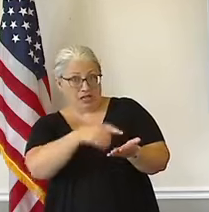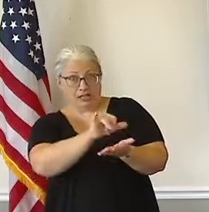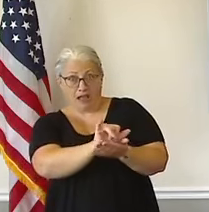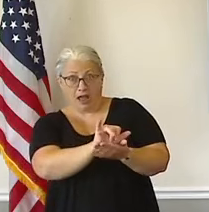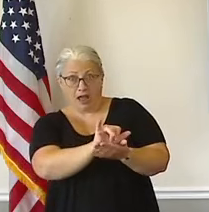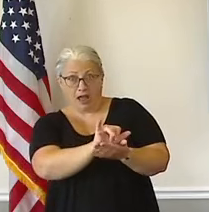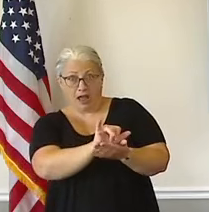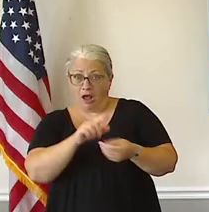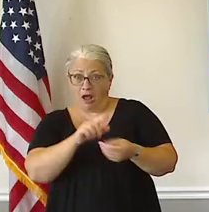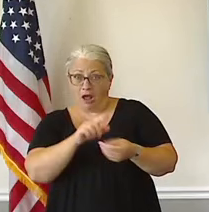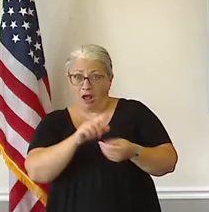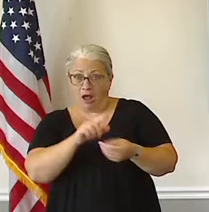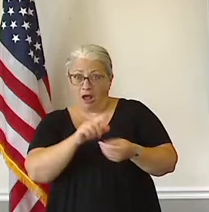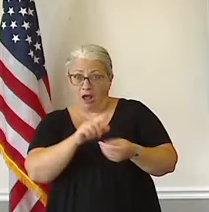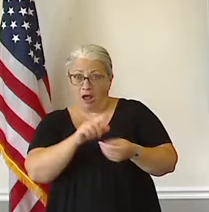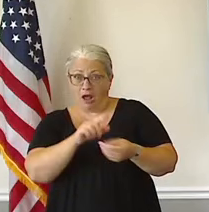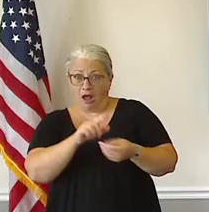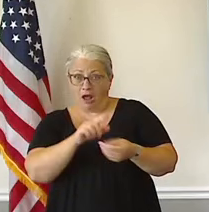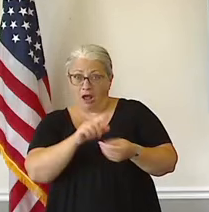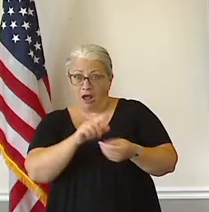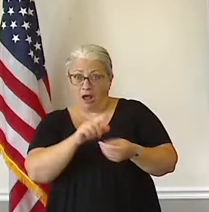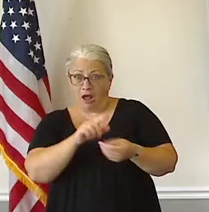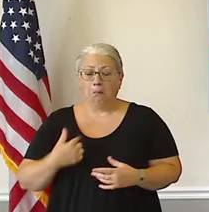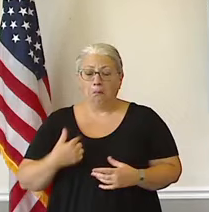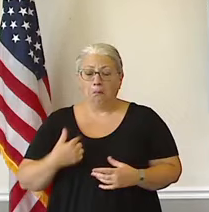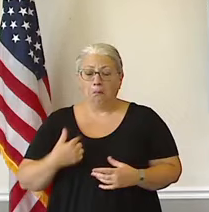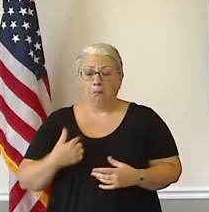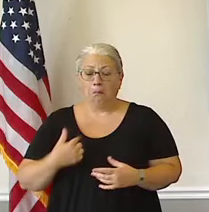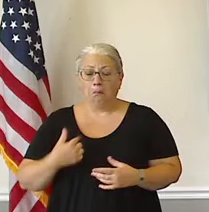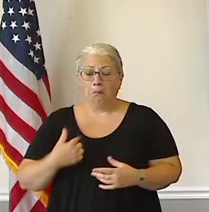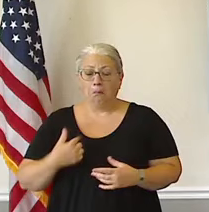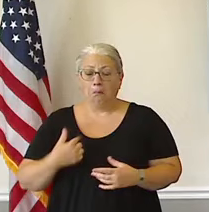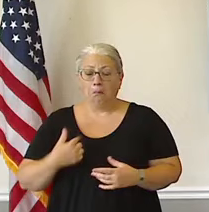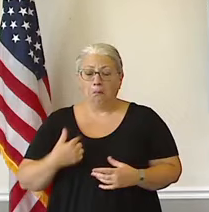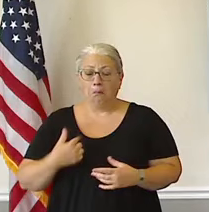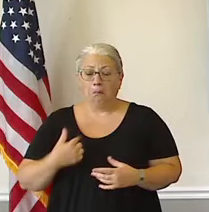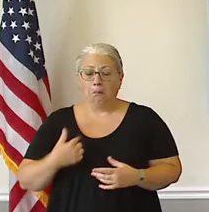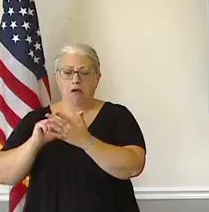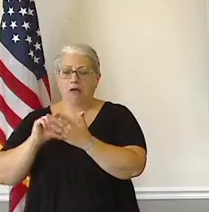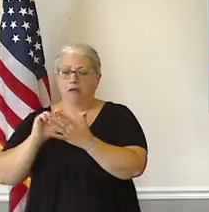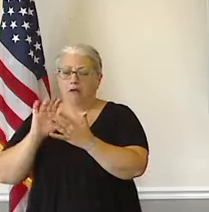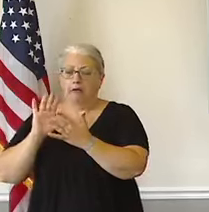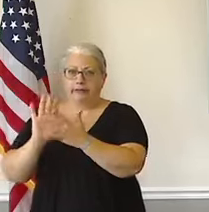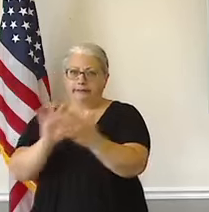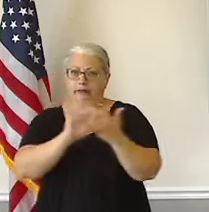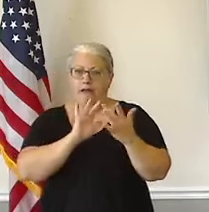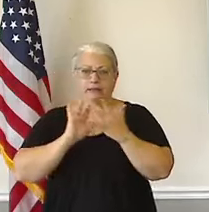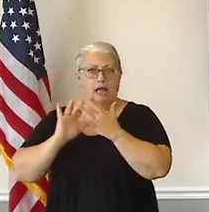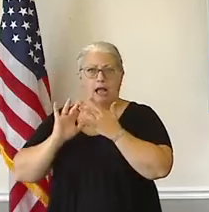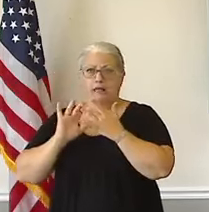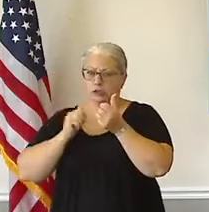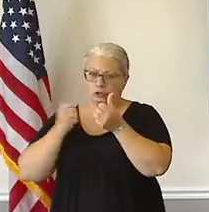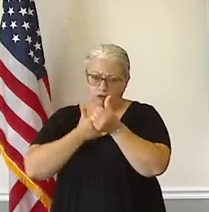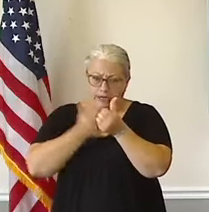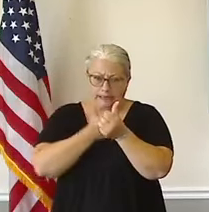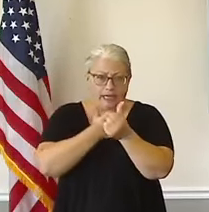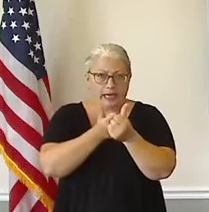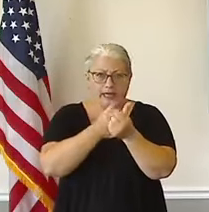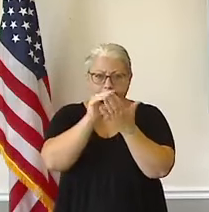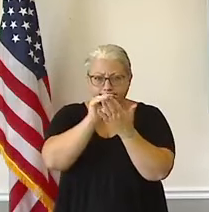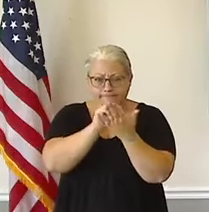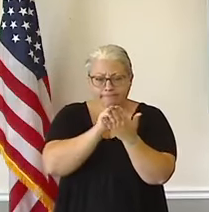response? And we do recognize that contact tracing will be made easier